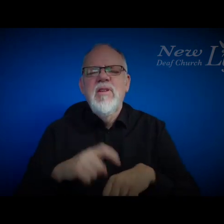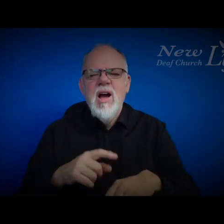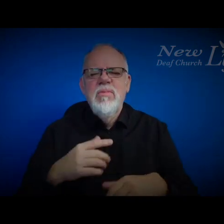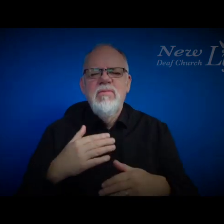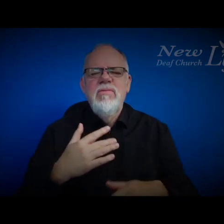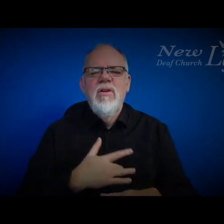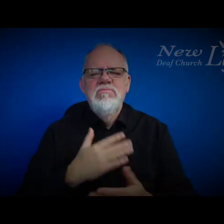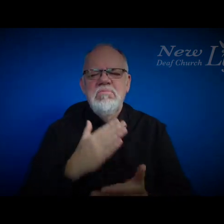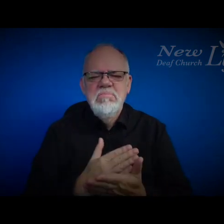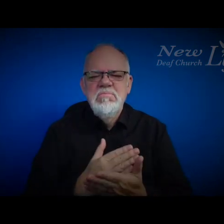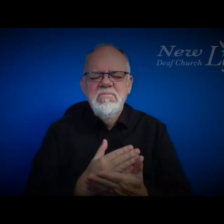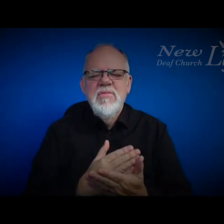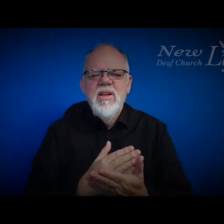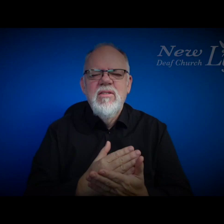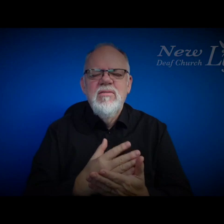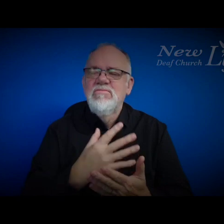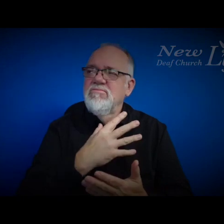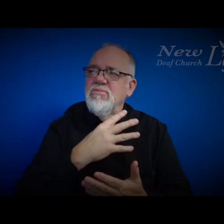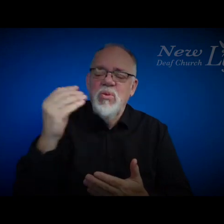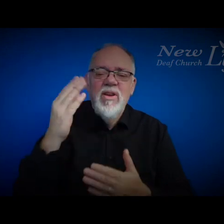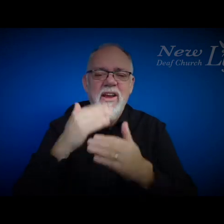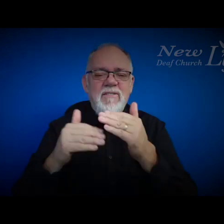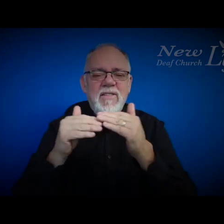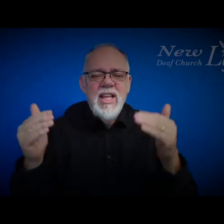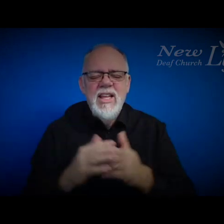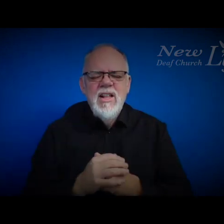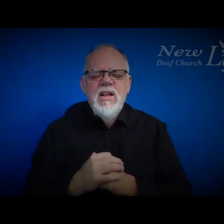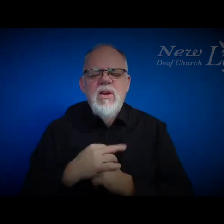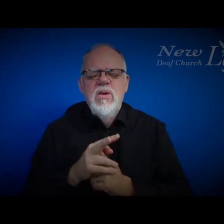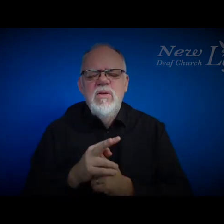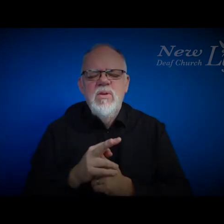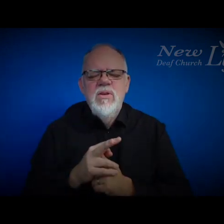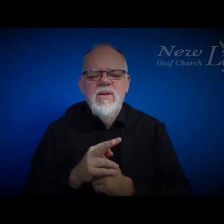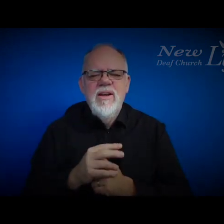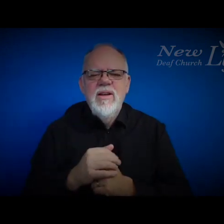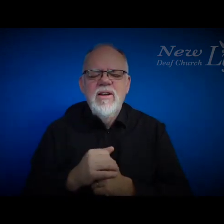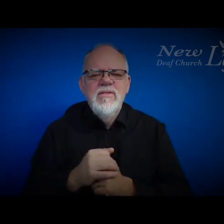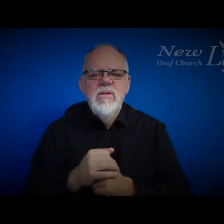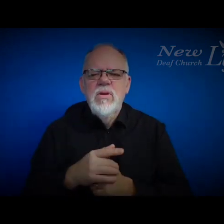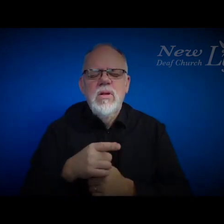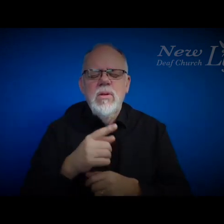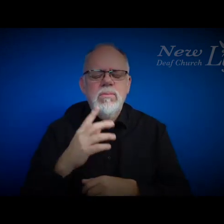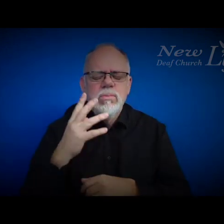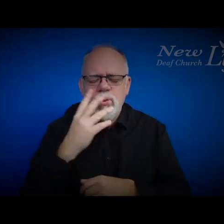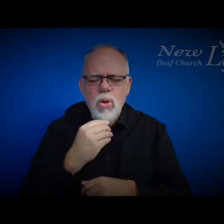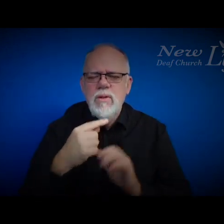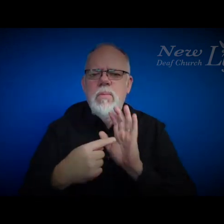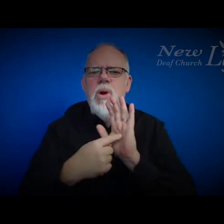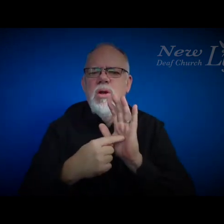Threw it all for two years. Then it was time for him to go home with the Lord. To heaven. It's a